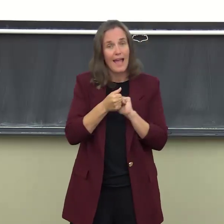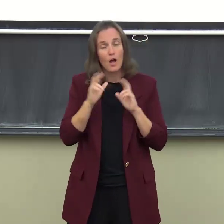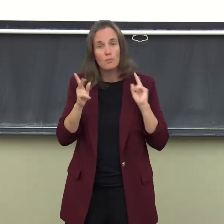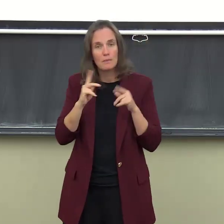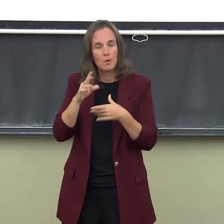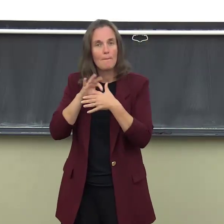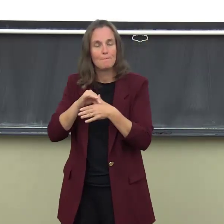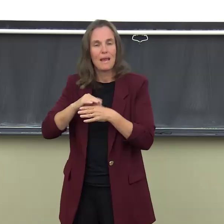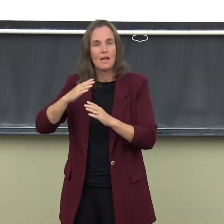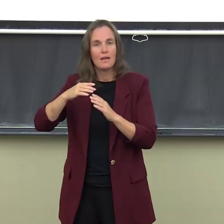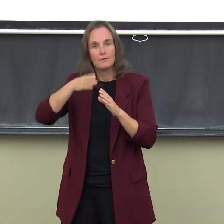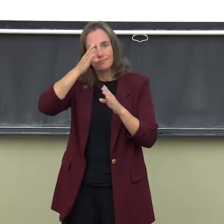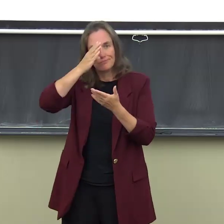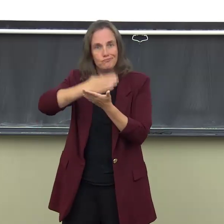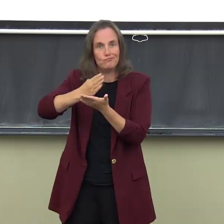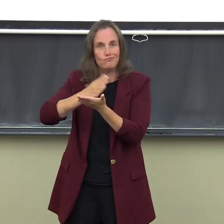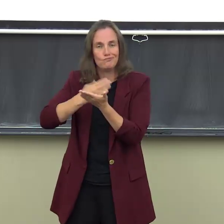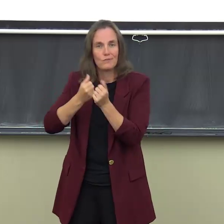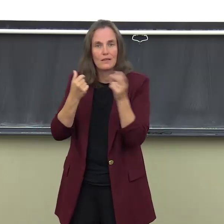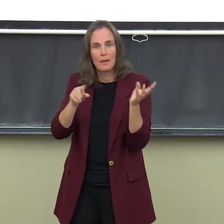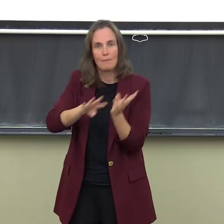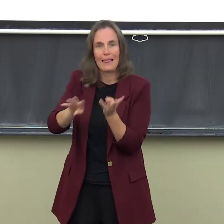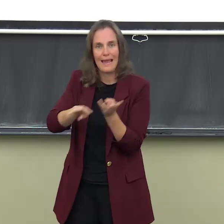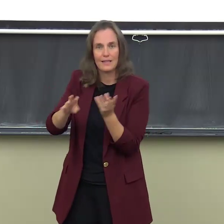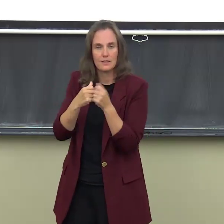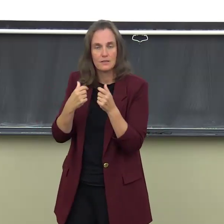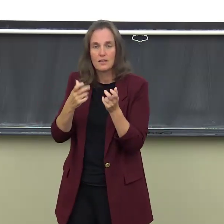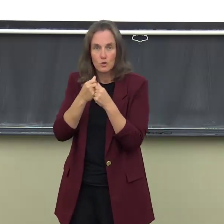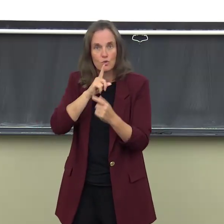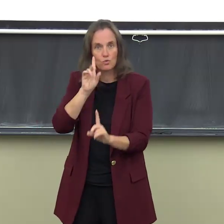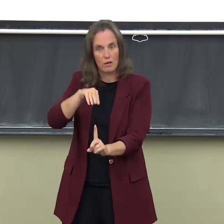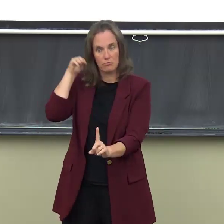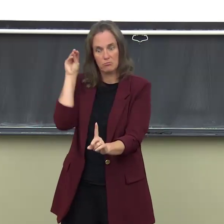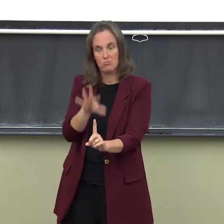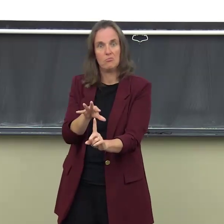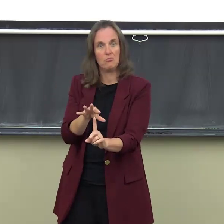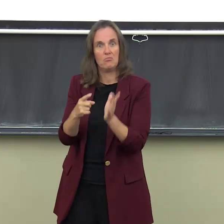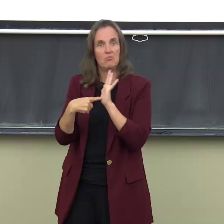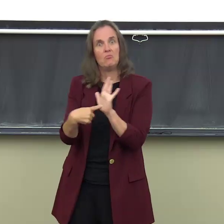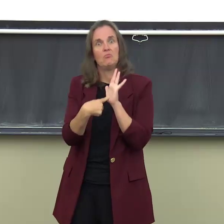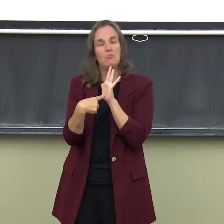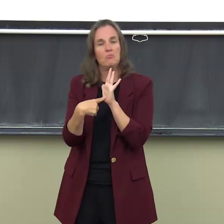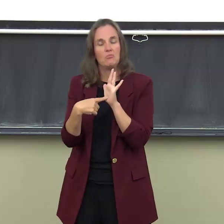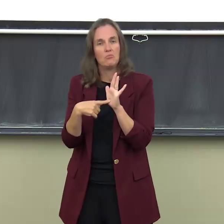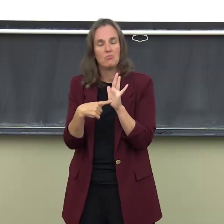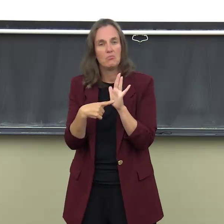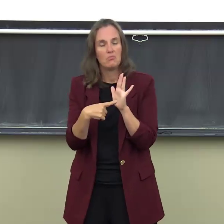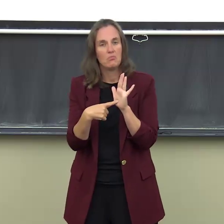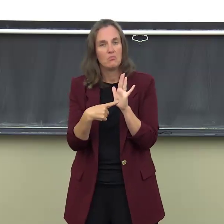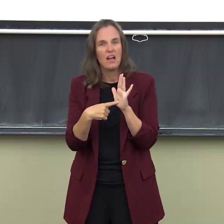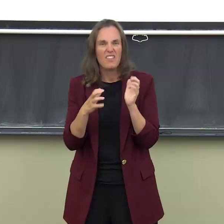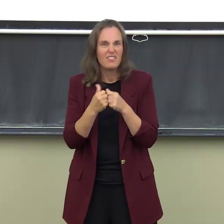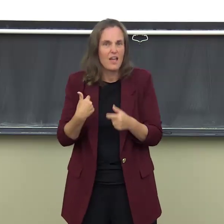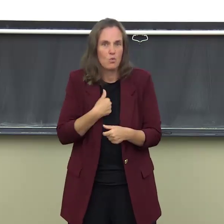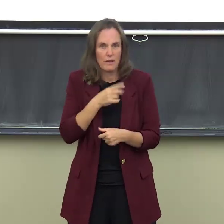were working. And it was this like real expose of things that had been pushed out of view